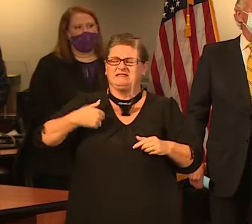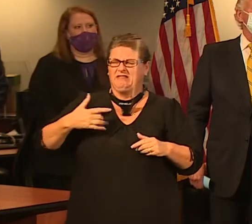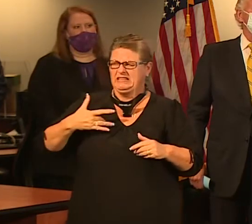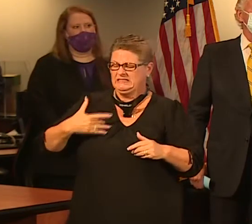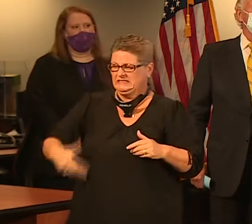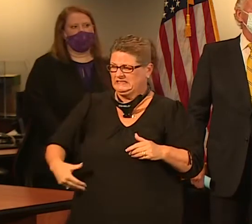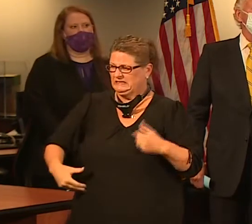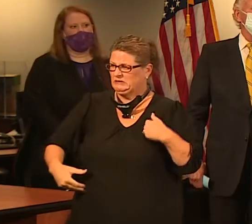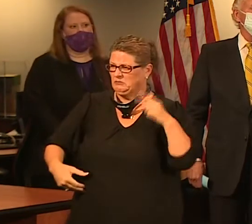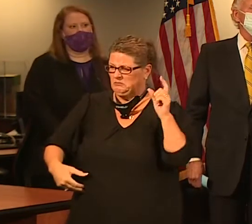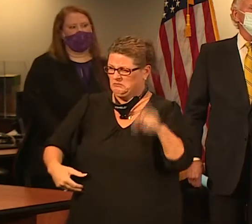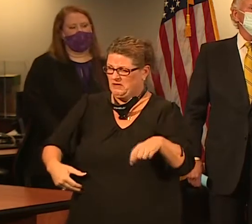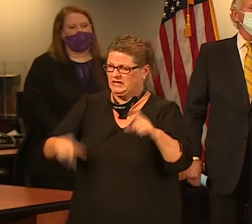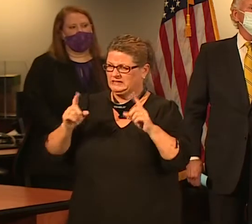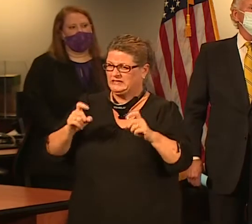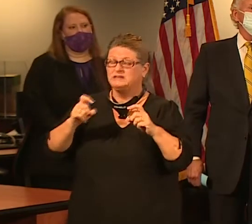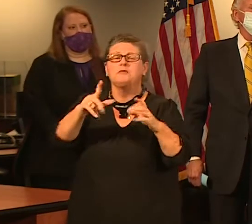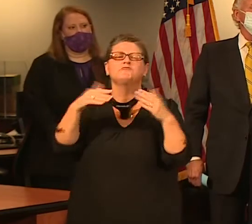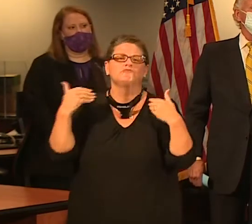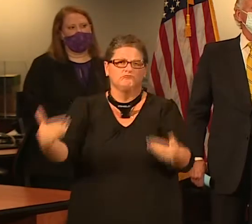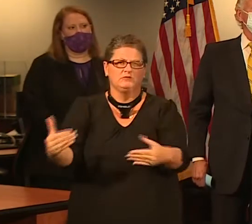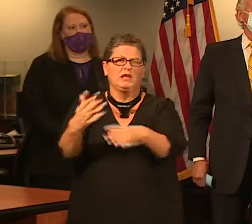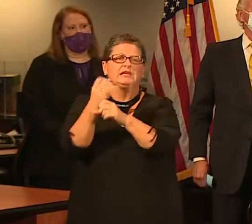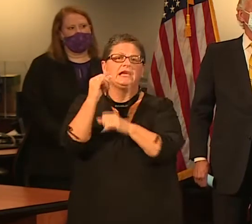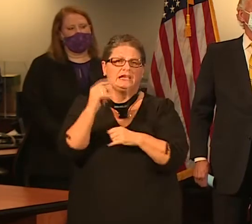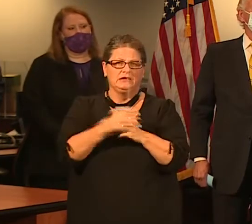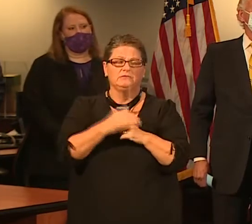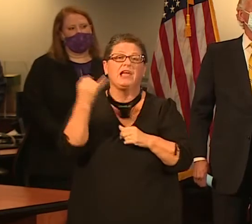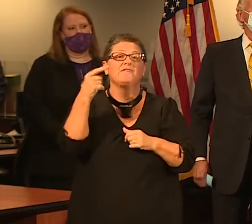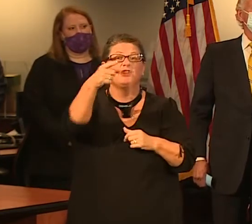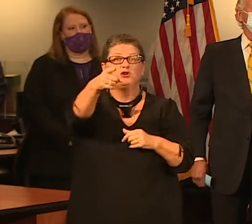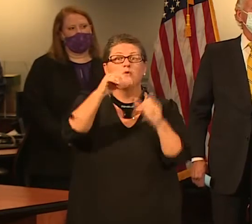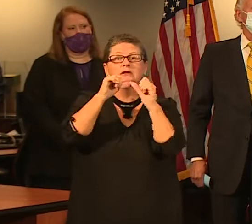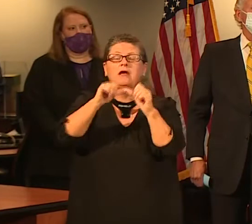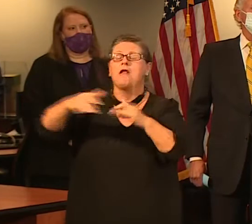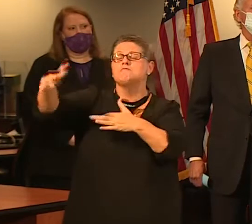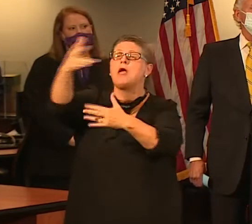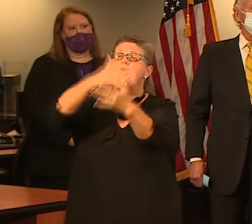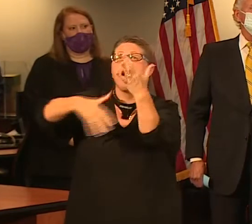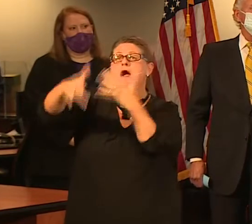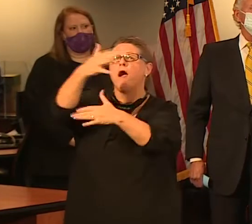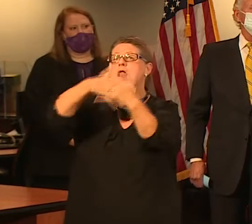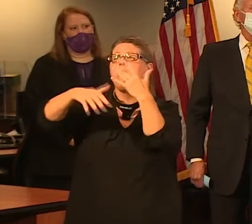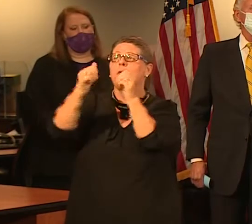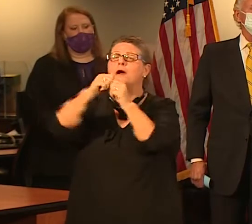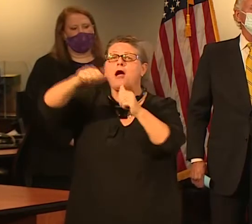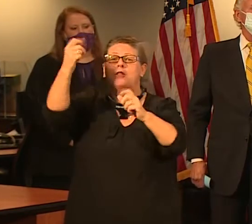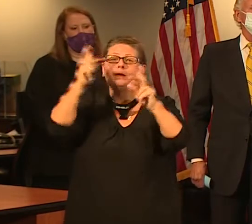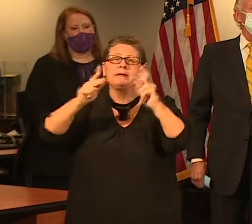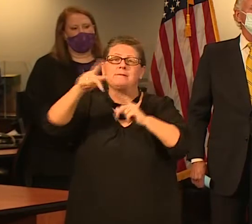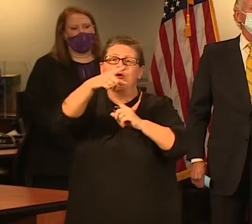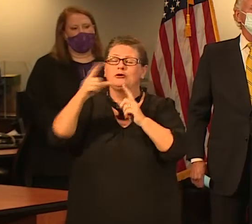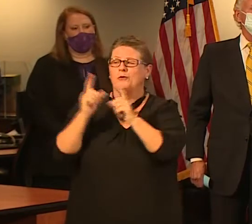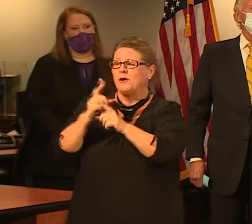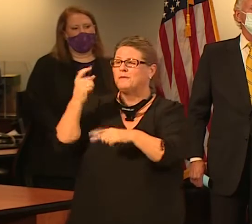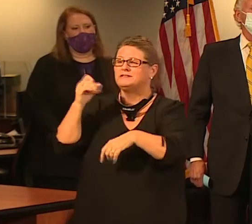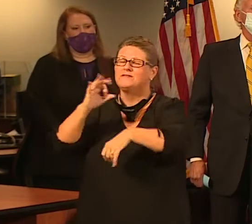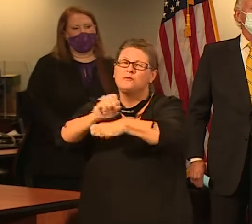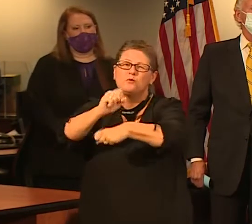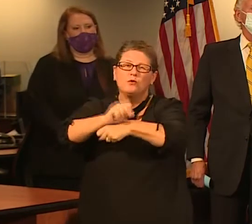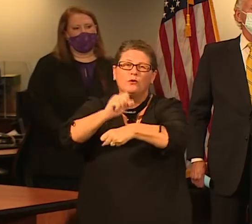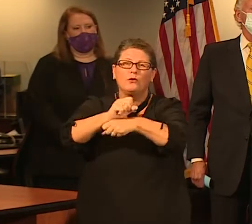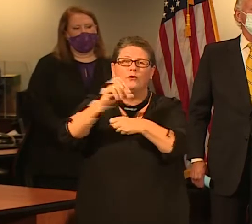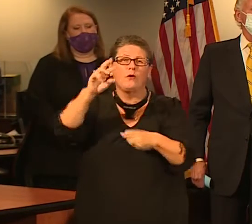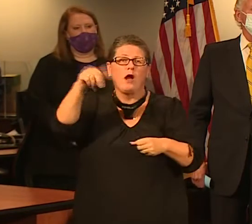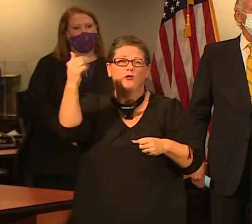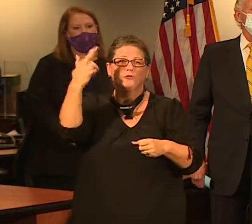to get tested, and anyone who is regularly out and about in their community and in close proximity to others because of work or other reasons